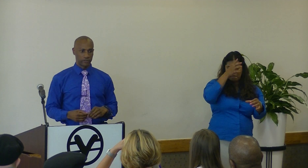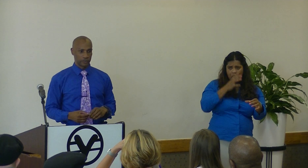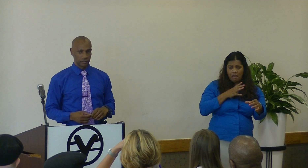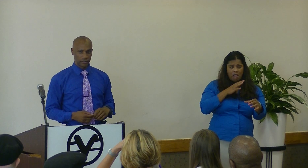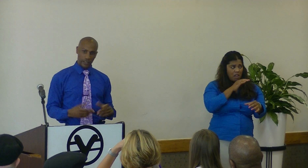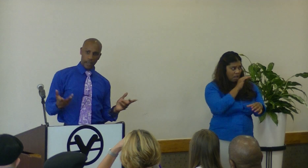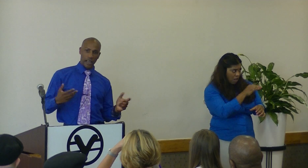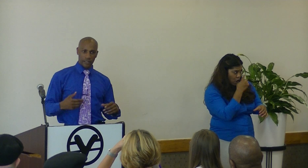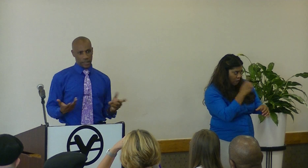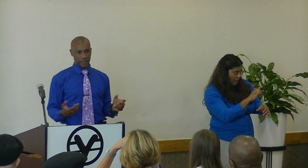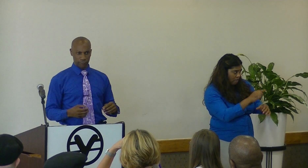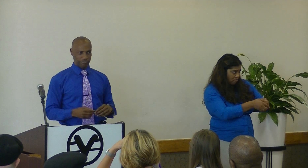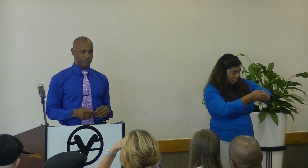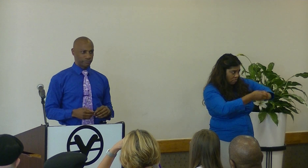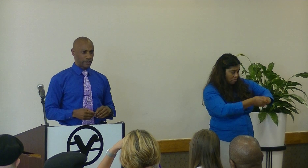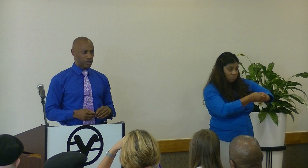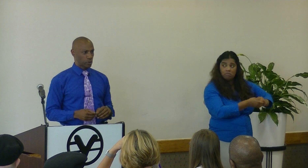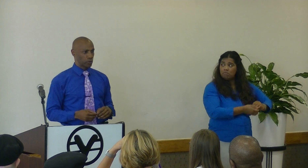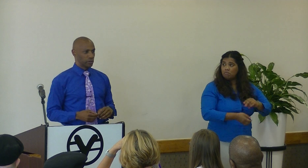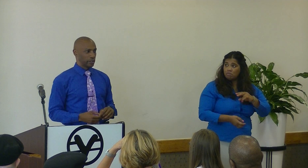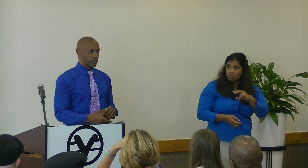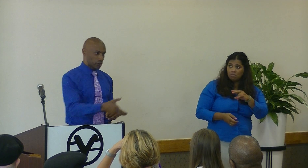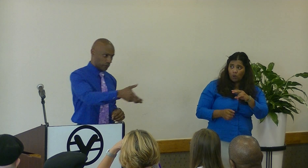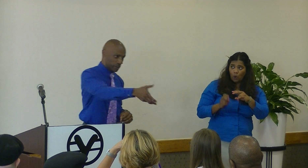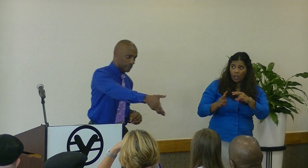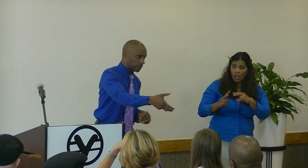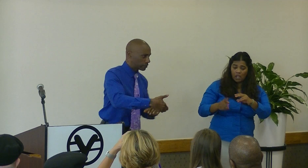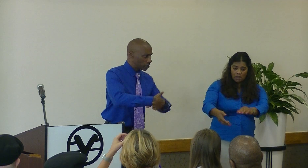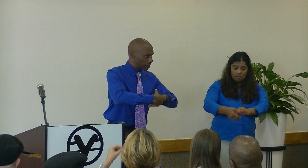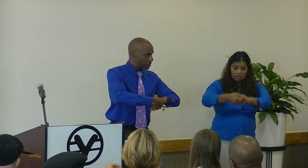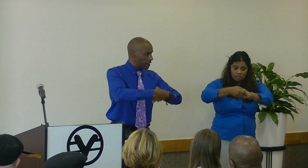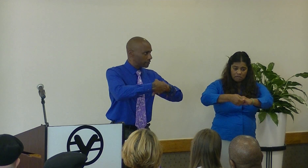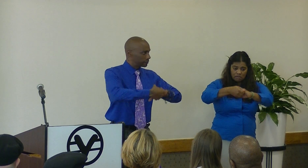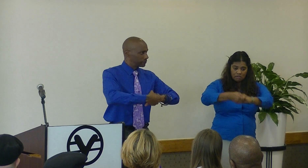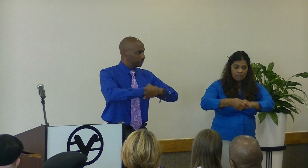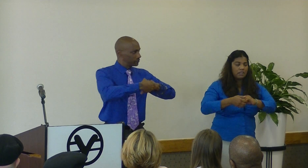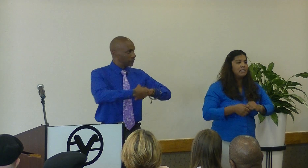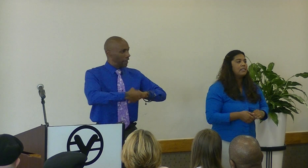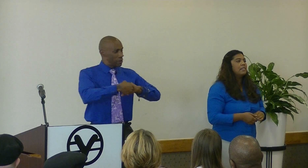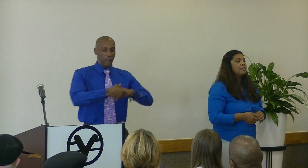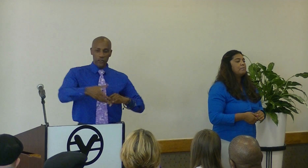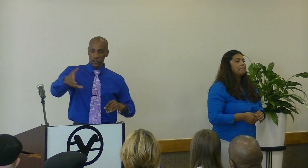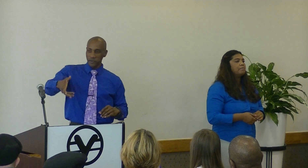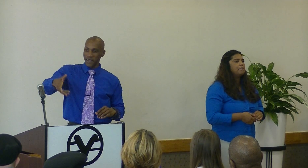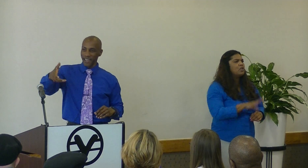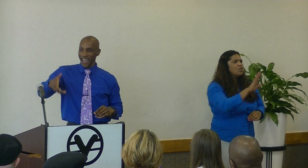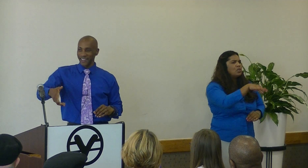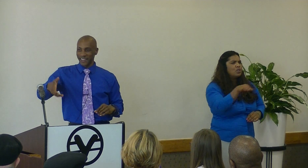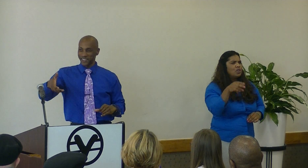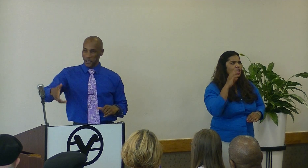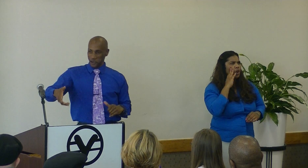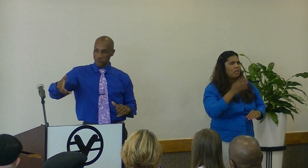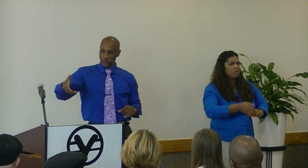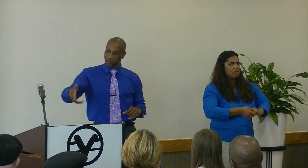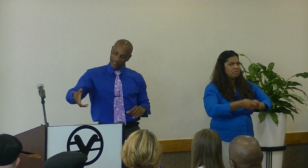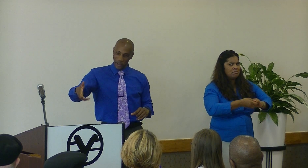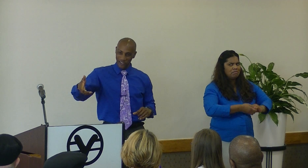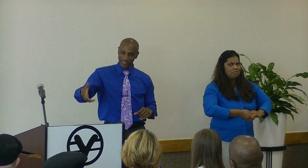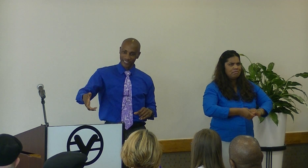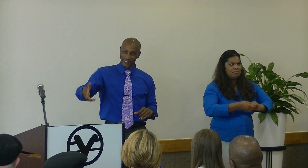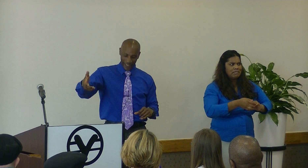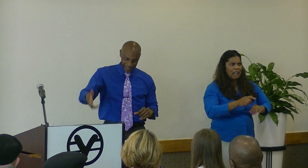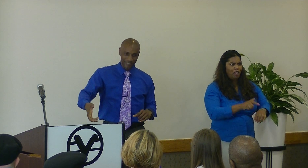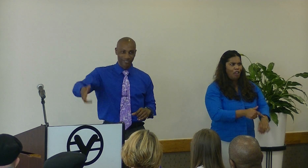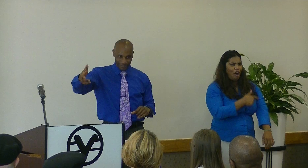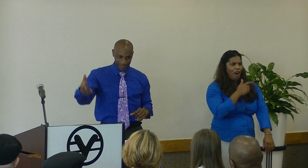hand? The young guy's like, that's cool. So he reaches out and shakes his hand. And you ever shook somebody's hand and it gets uncomfortably